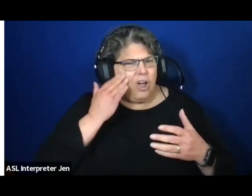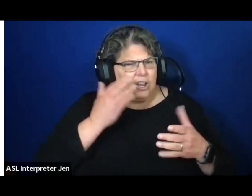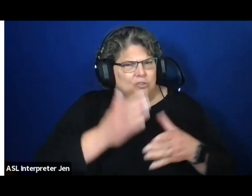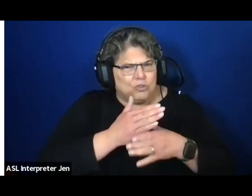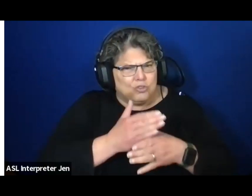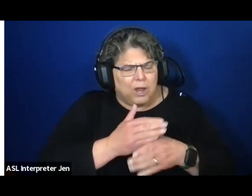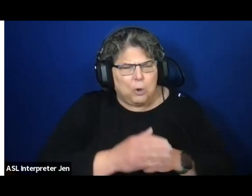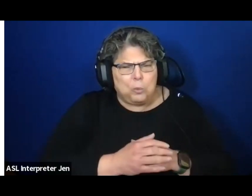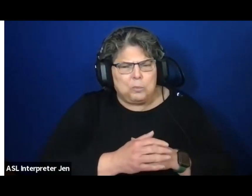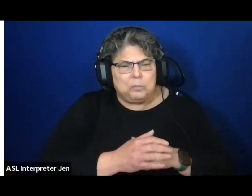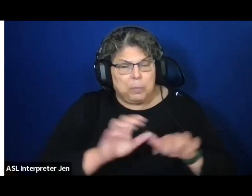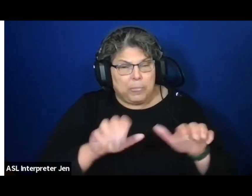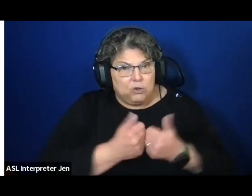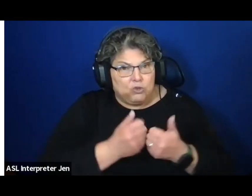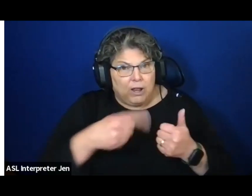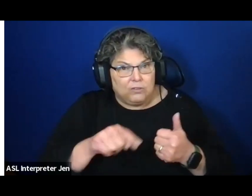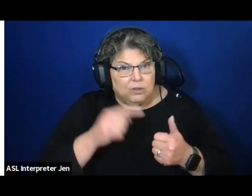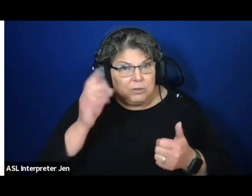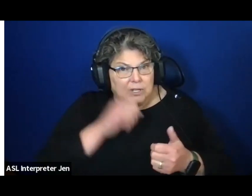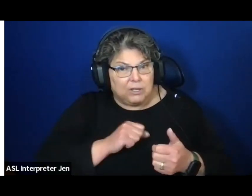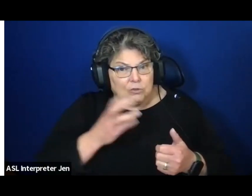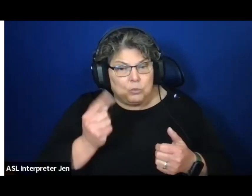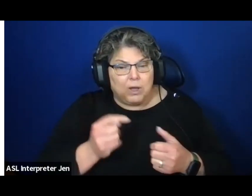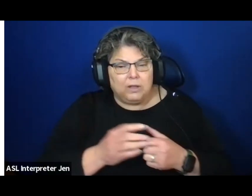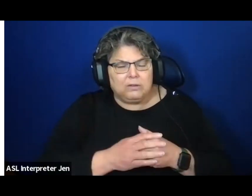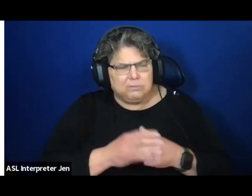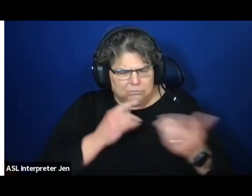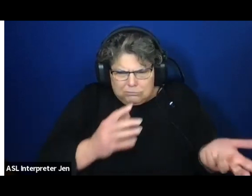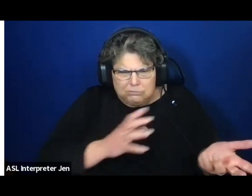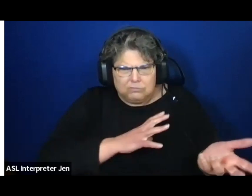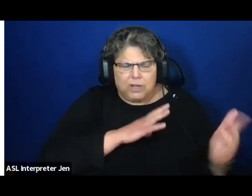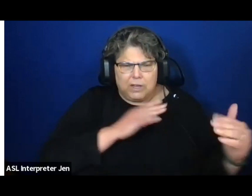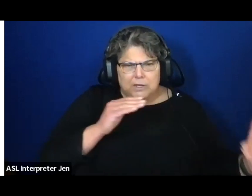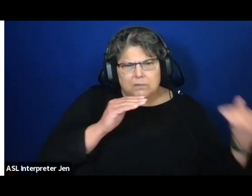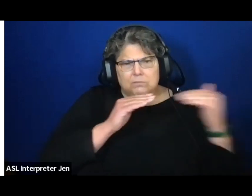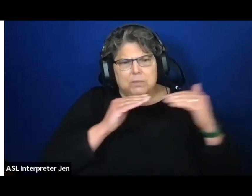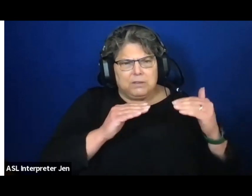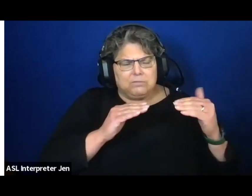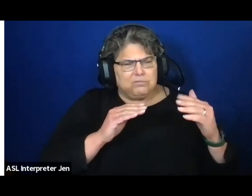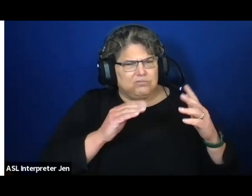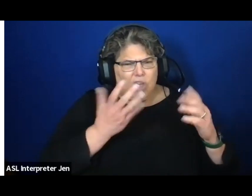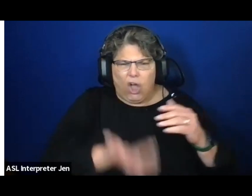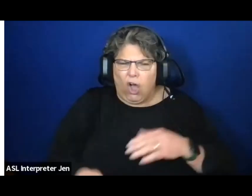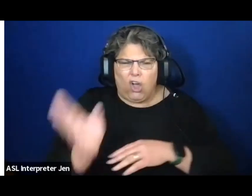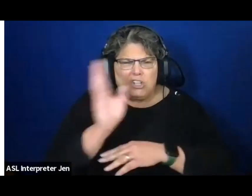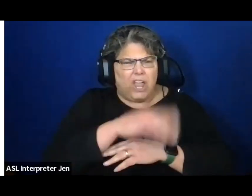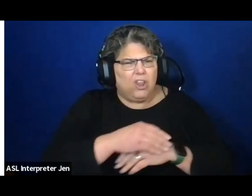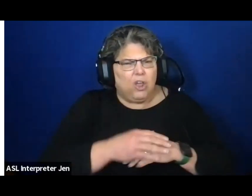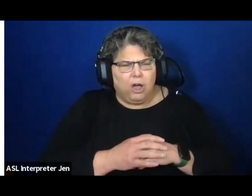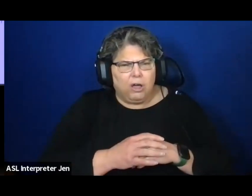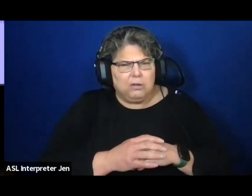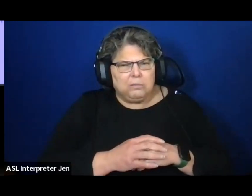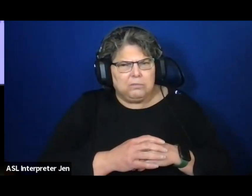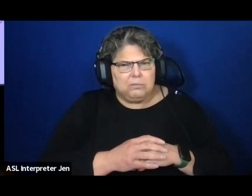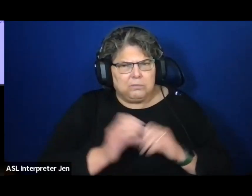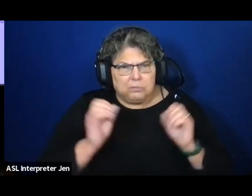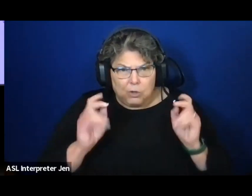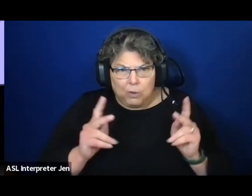you challenge them, guess what they will do? They'll rise to the occasion. All day long. All day long.